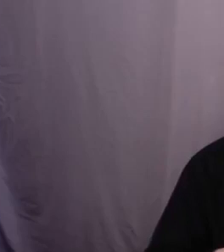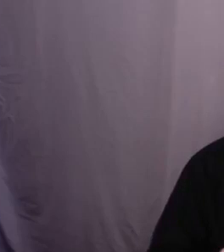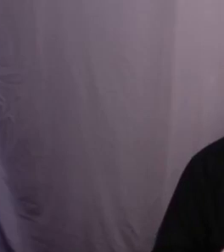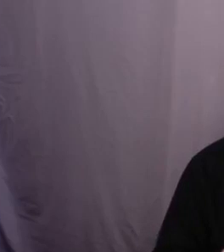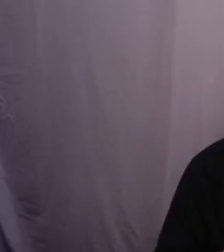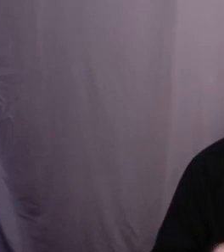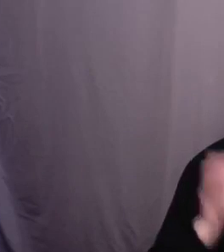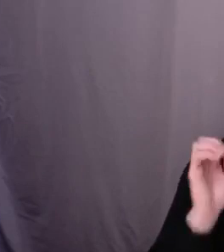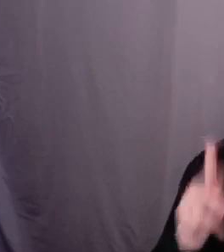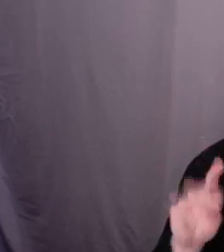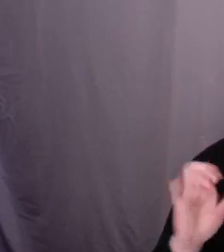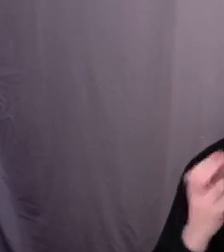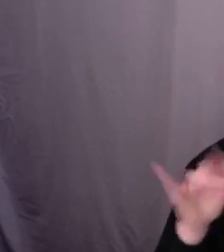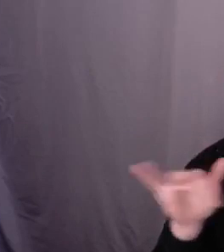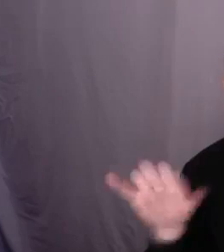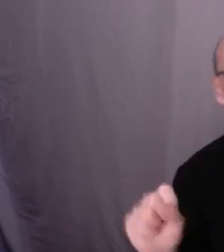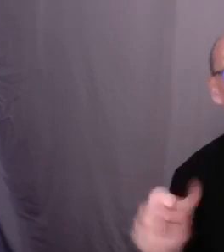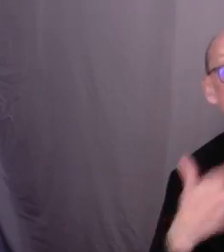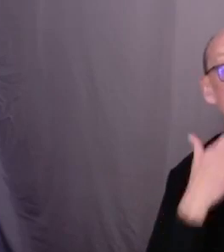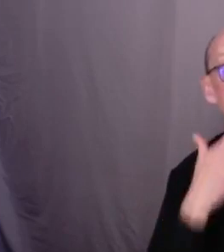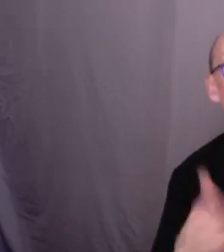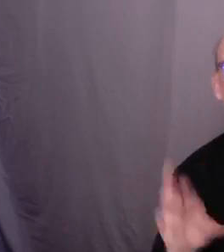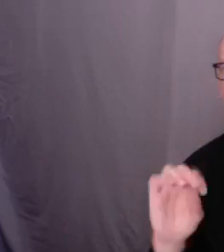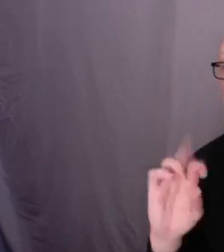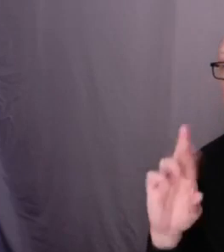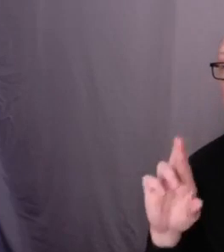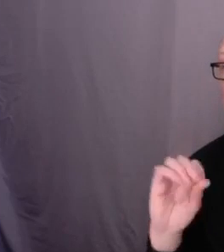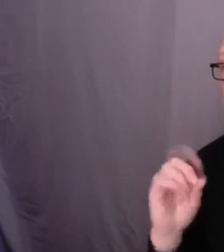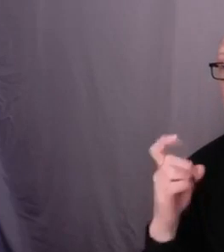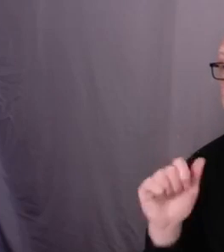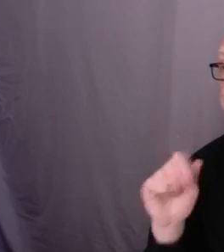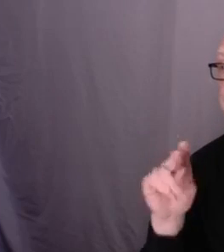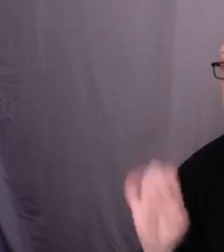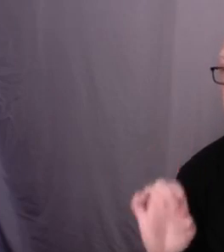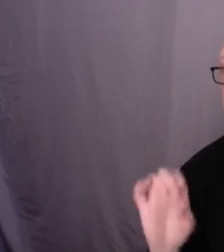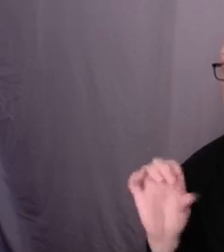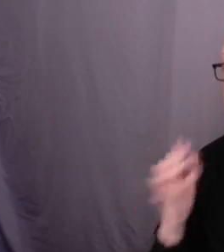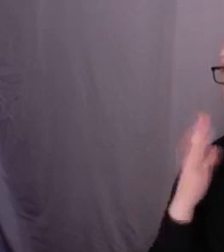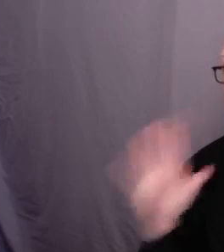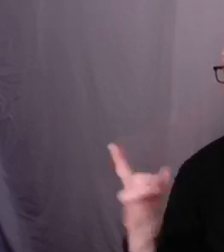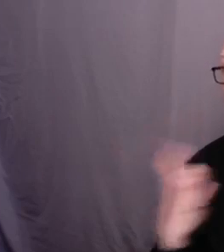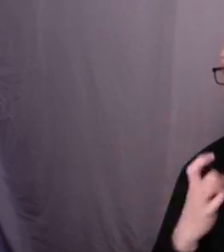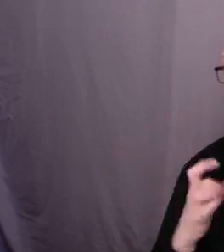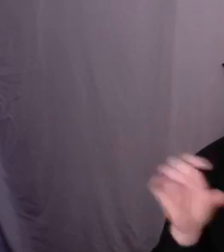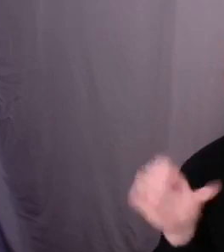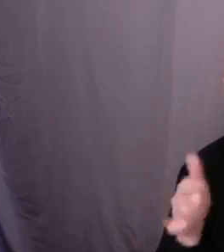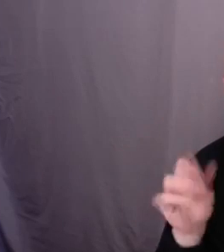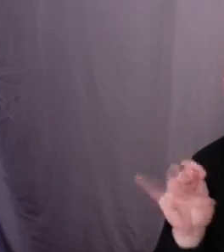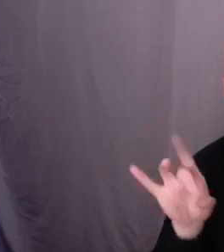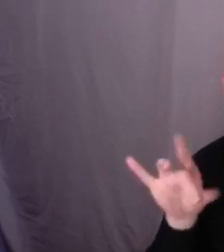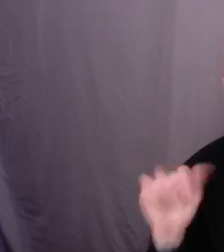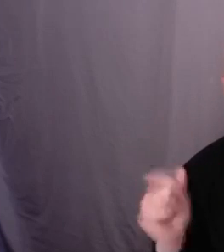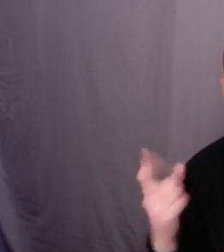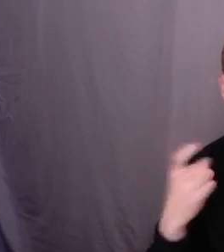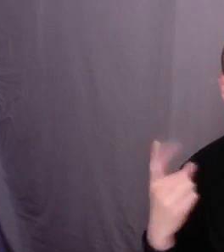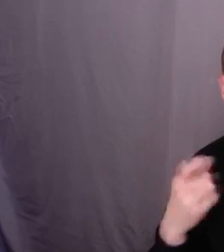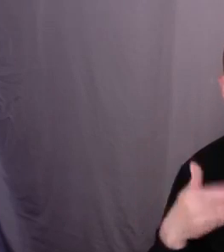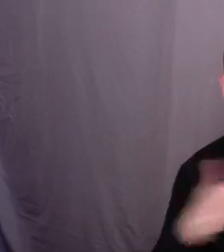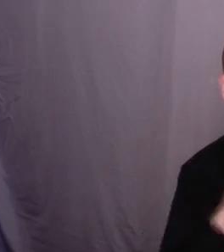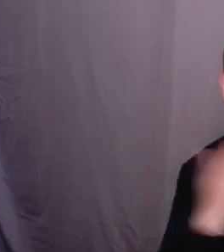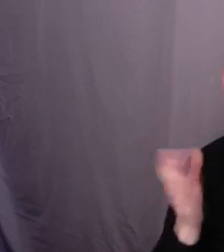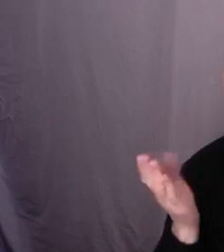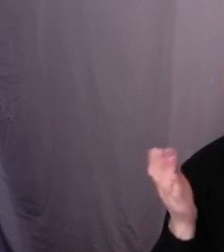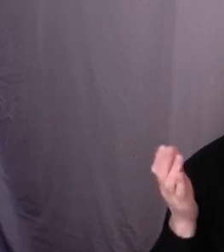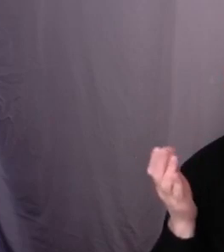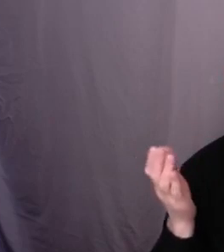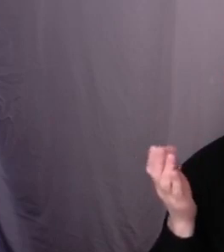All right. Thank you, Roxanne, for your question. Any other questions from our media before we sign off this afternoon?